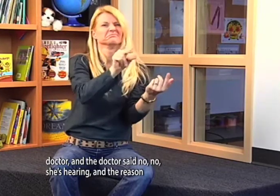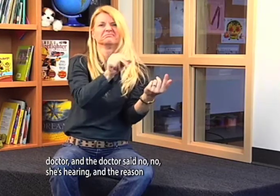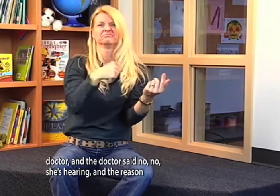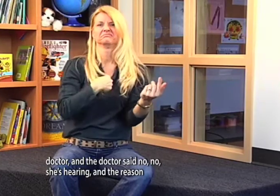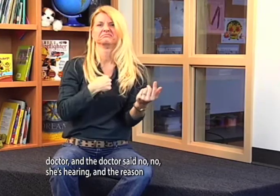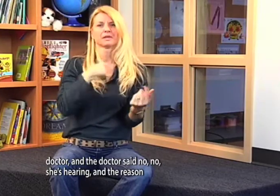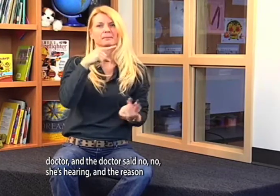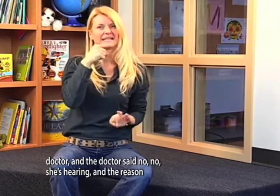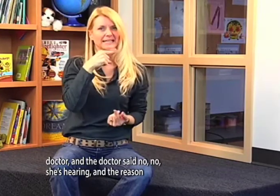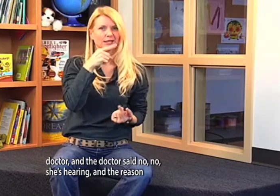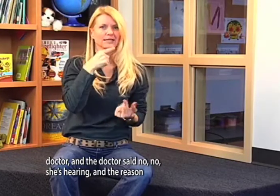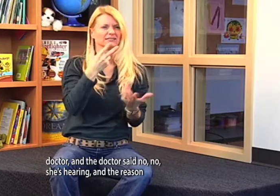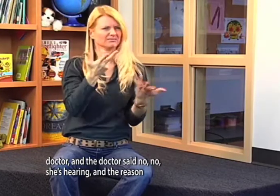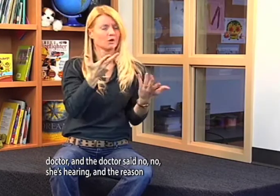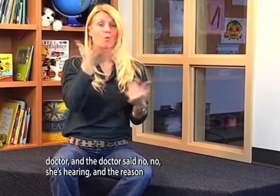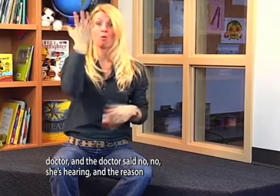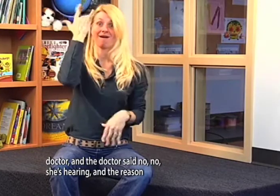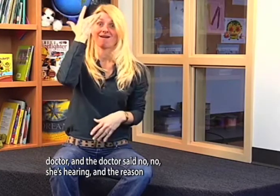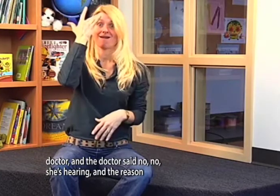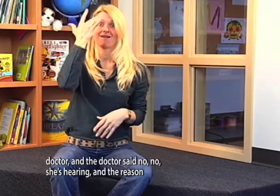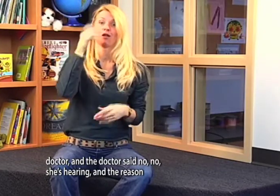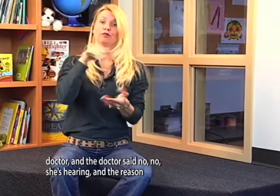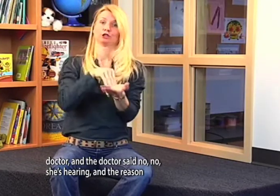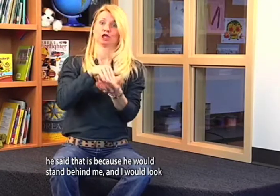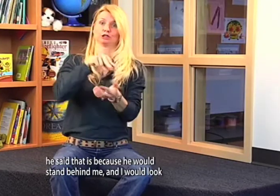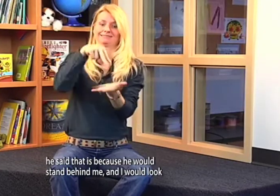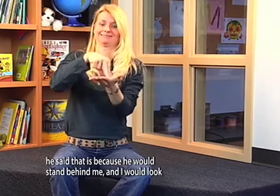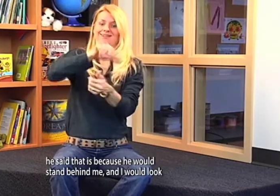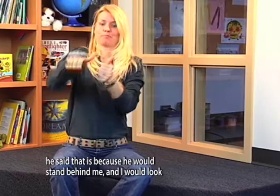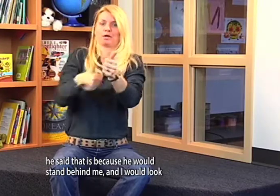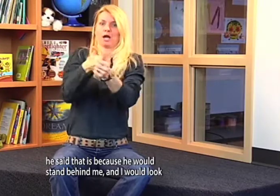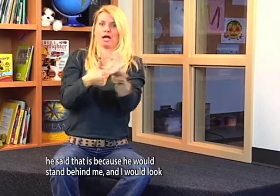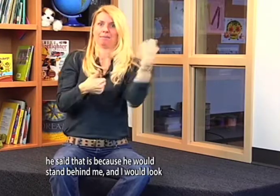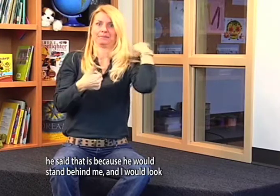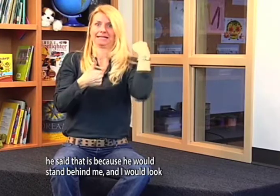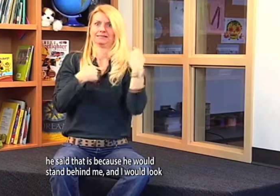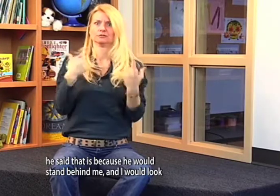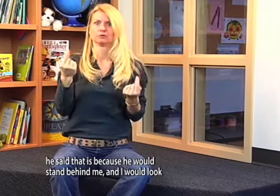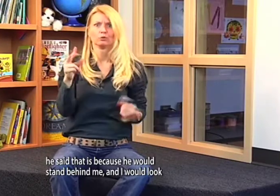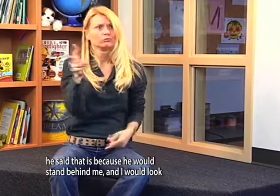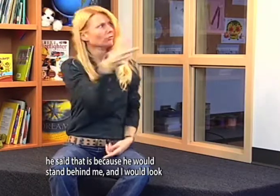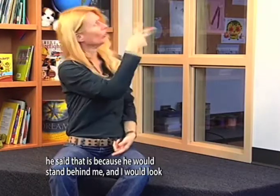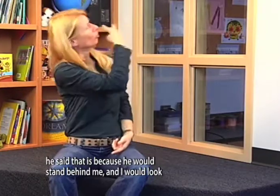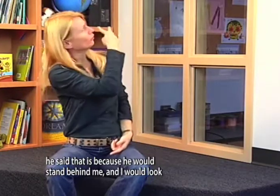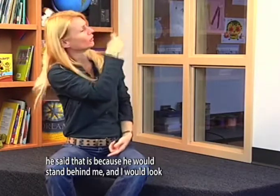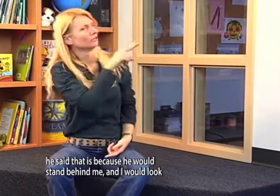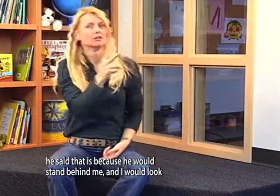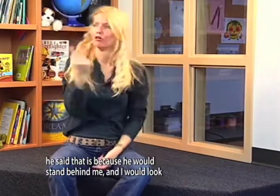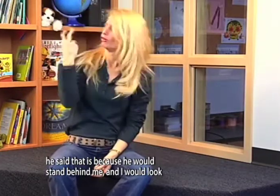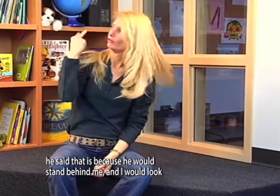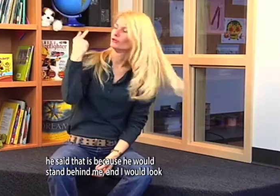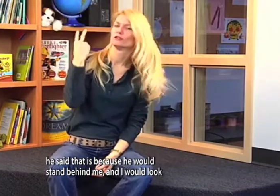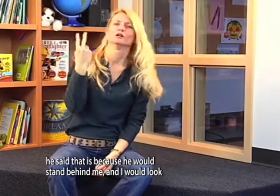And the doctor said, no, she's hearing. And the reason he said that is because he would stand behind me and I would